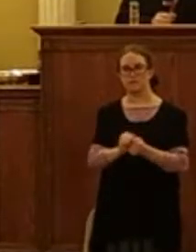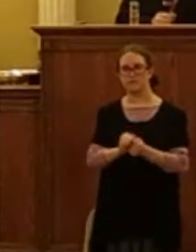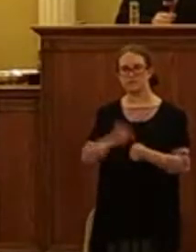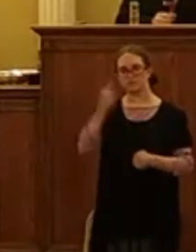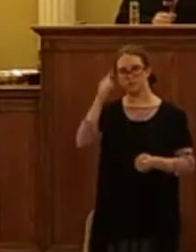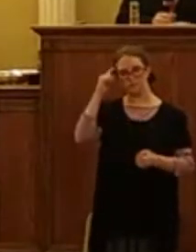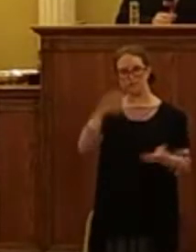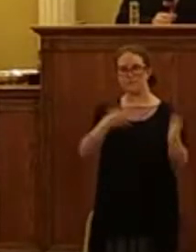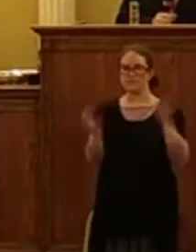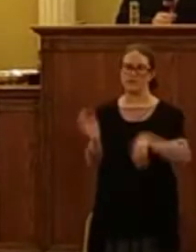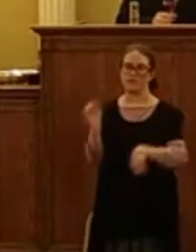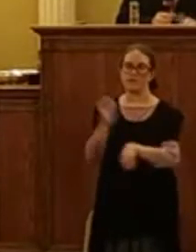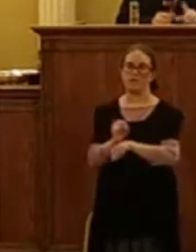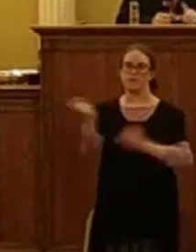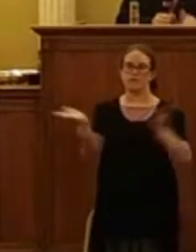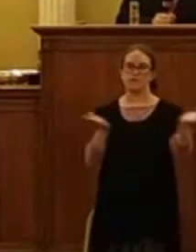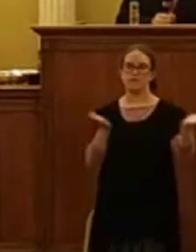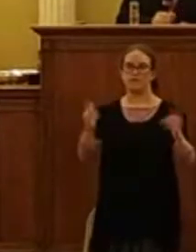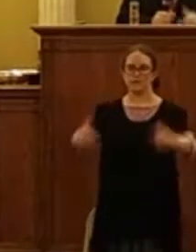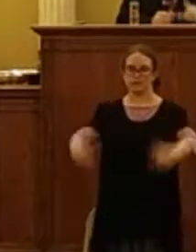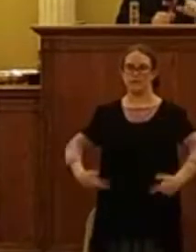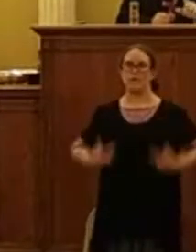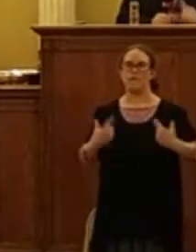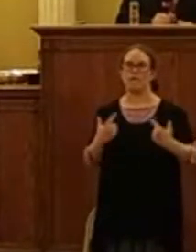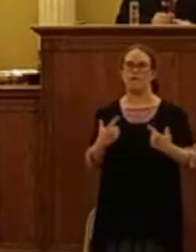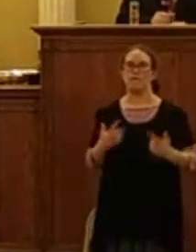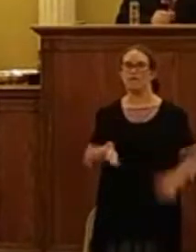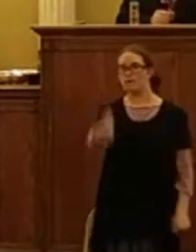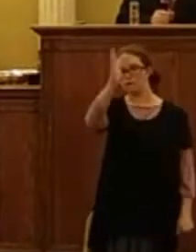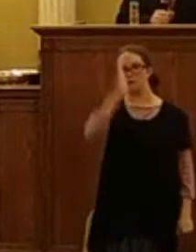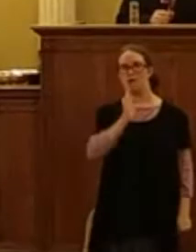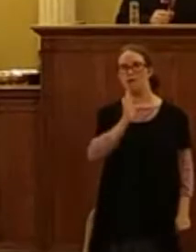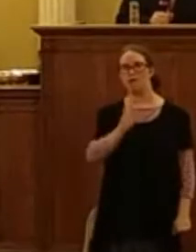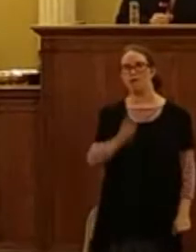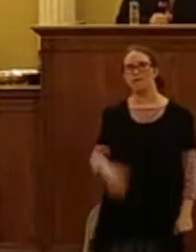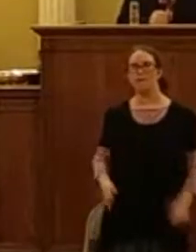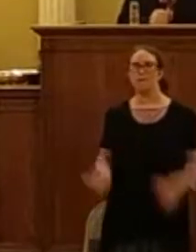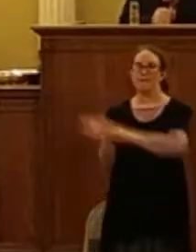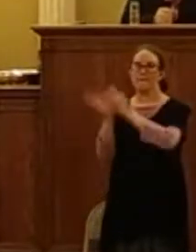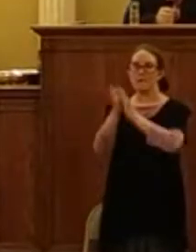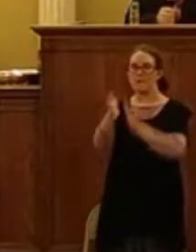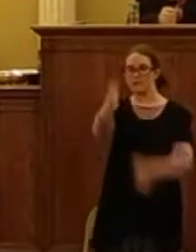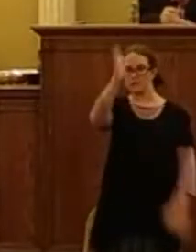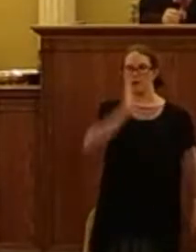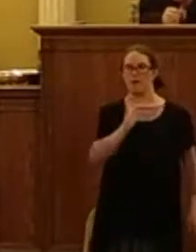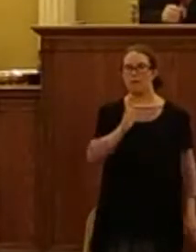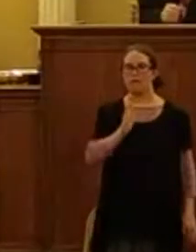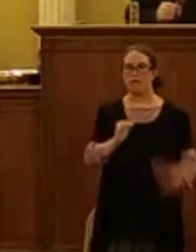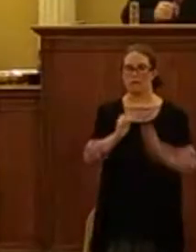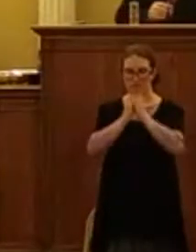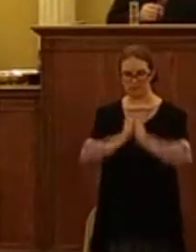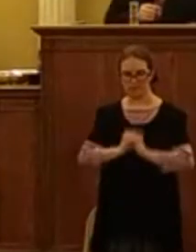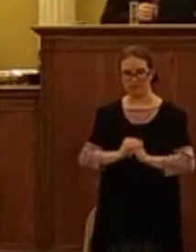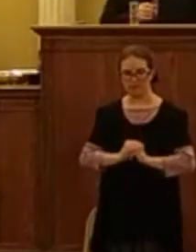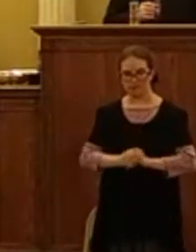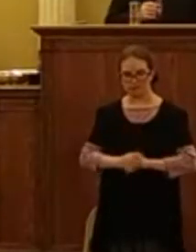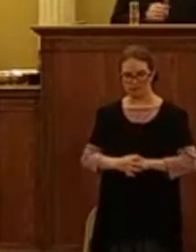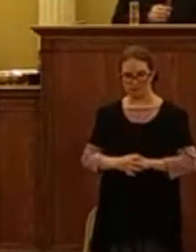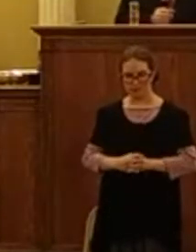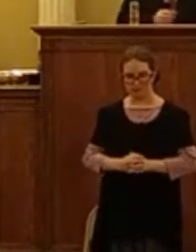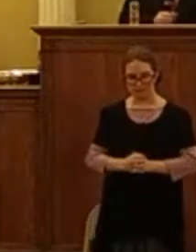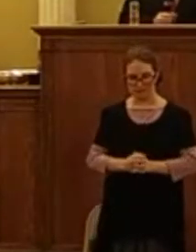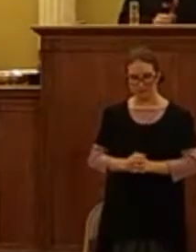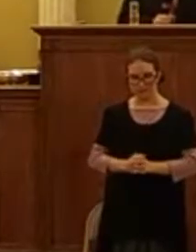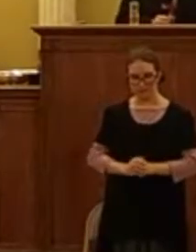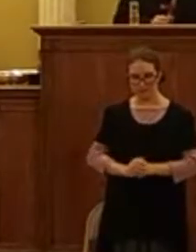dead works to serve the living God. Praise God. Amen. Lord, we love you tonight. We